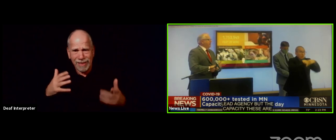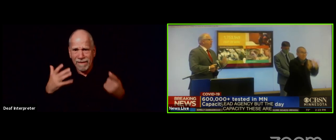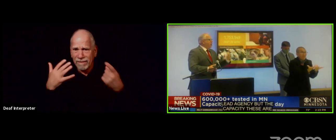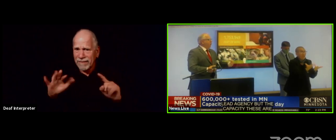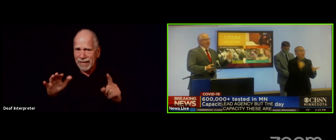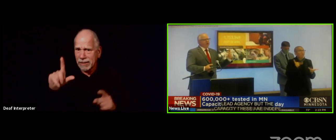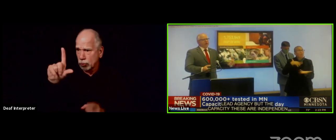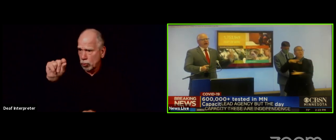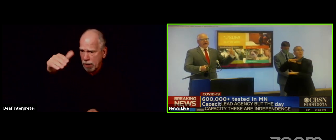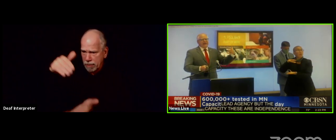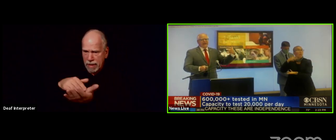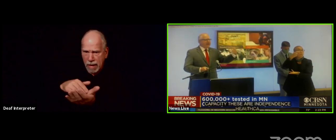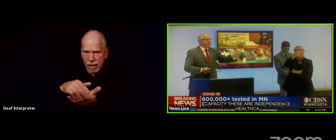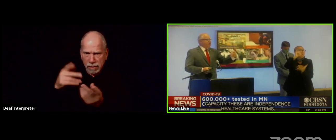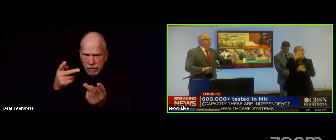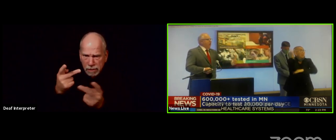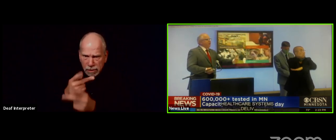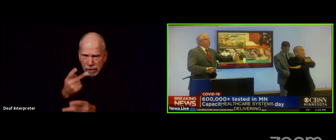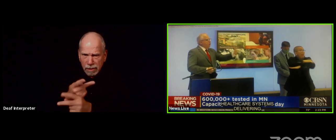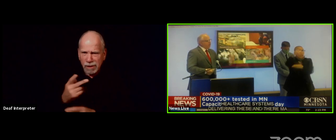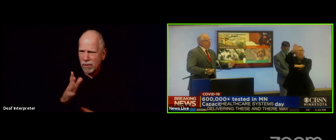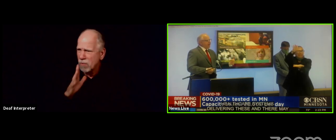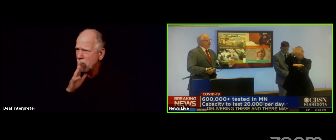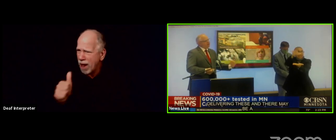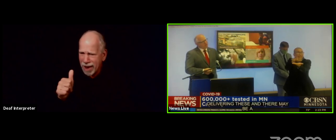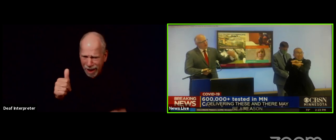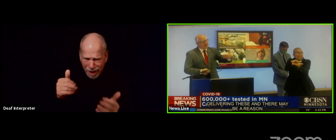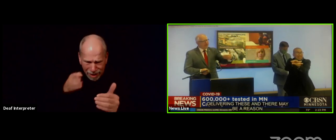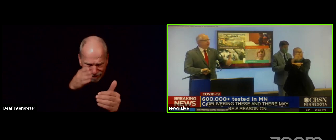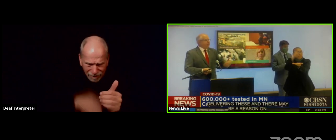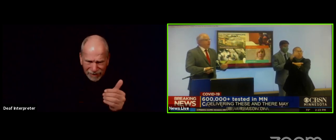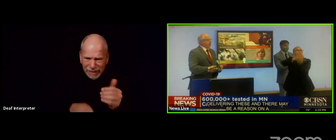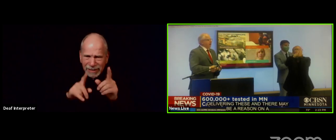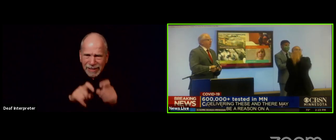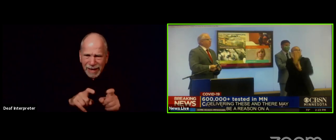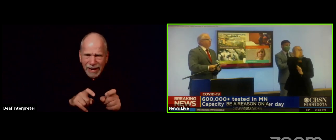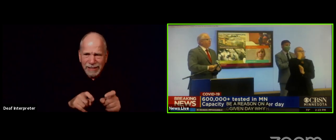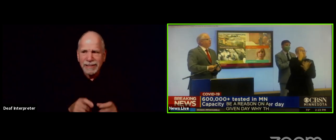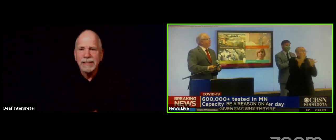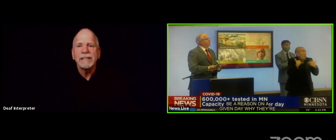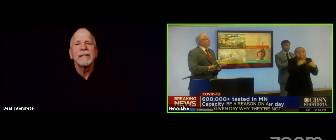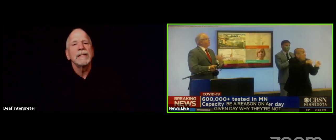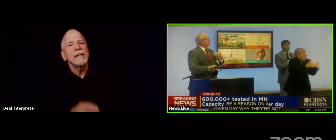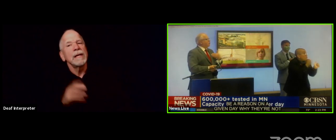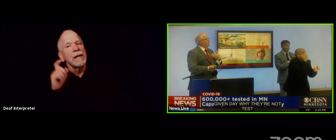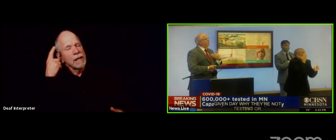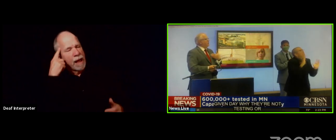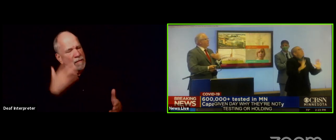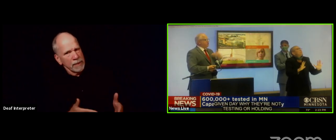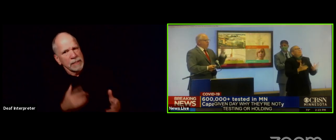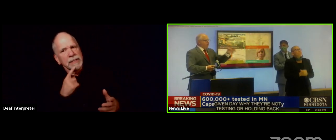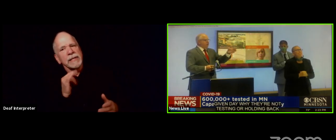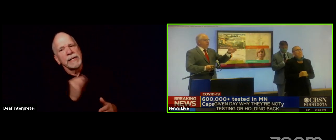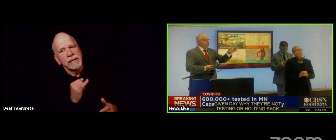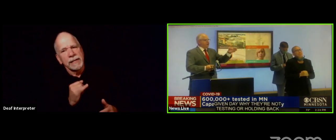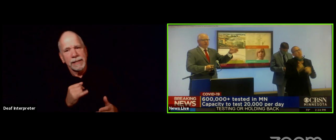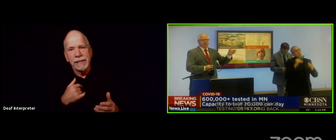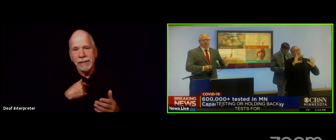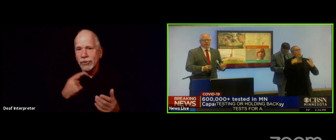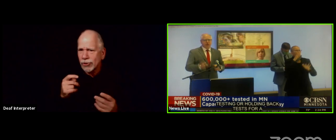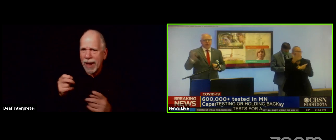day why they're not testing or why they're holding back tests for a different reason. We are still working to